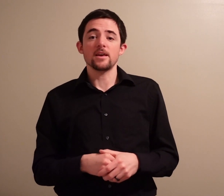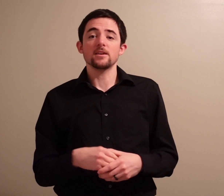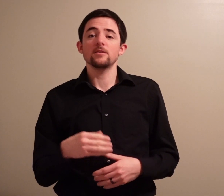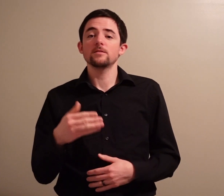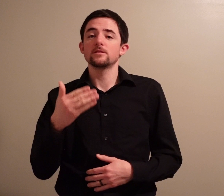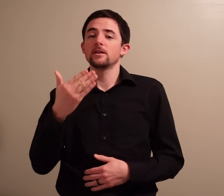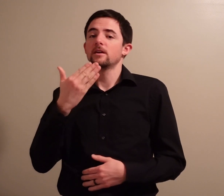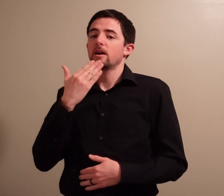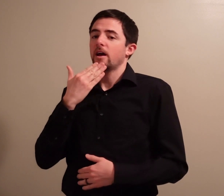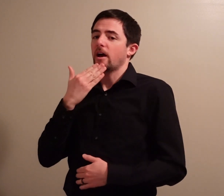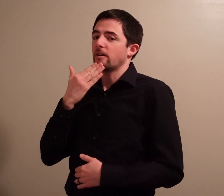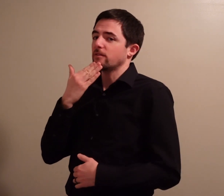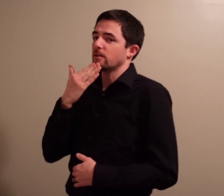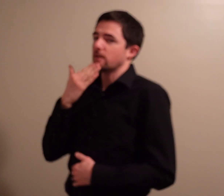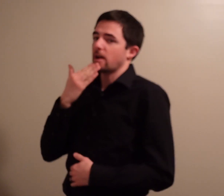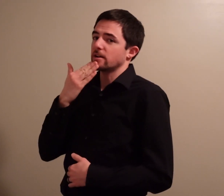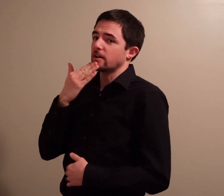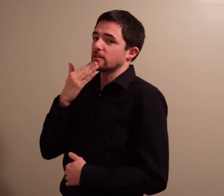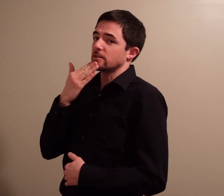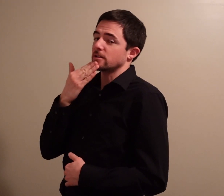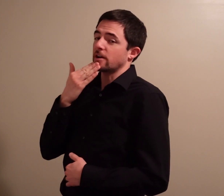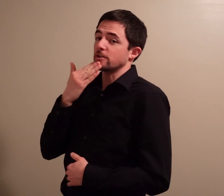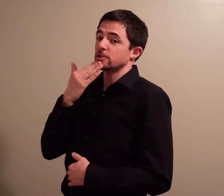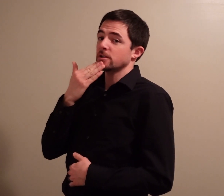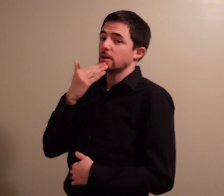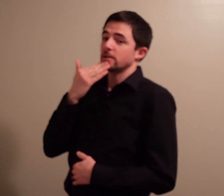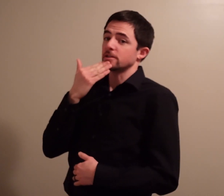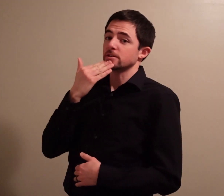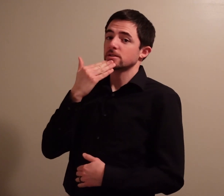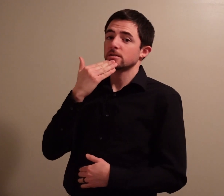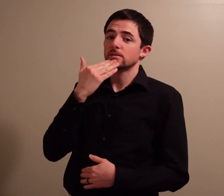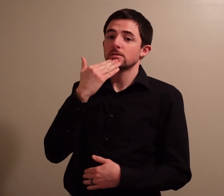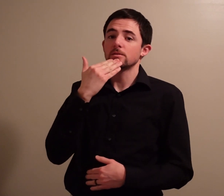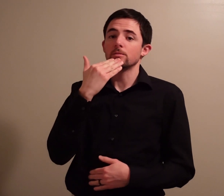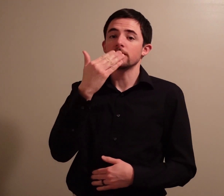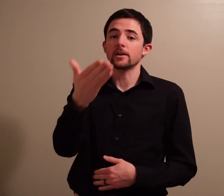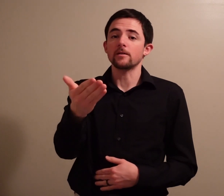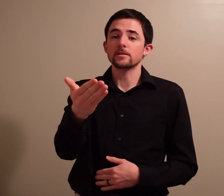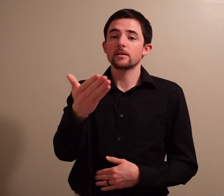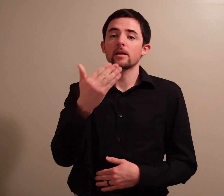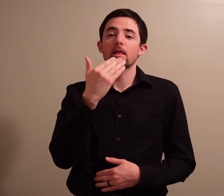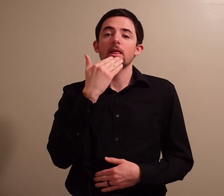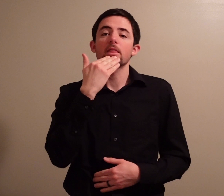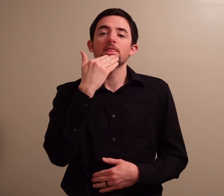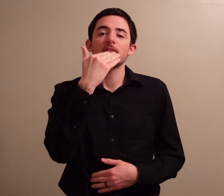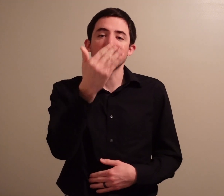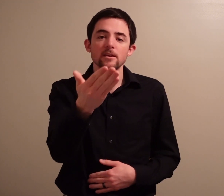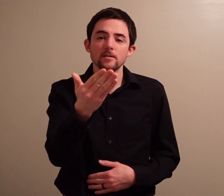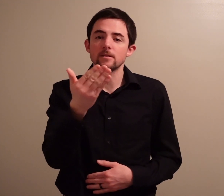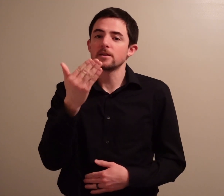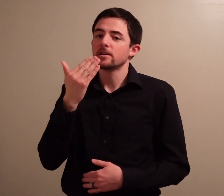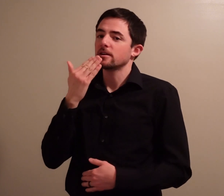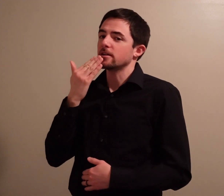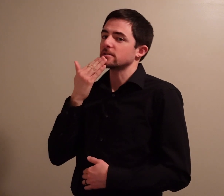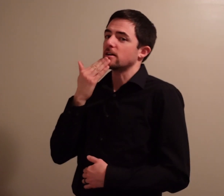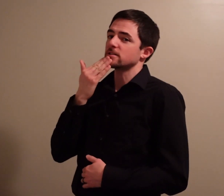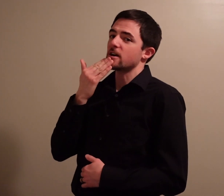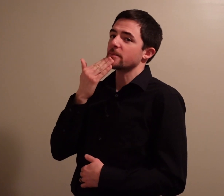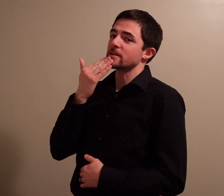you, have your hand at your chin and just bring it out. Thank you. It's on top of the